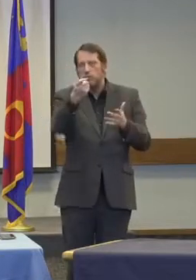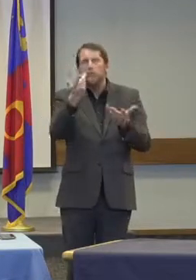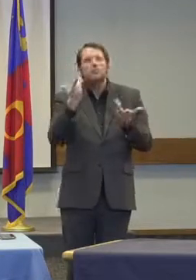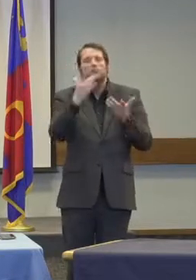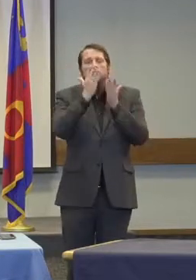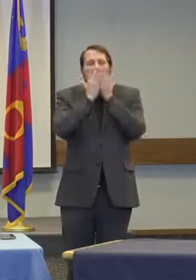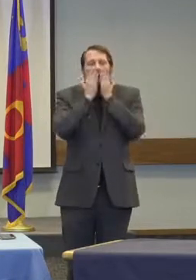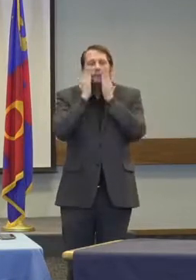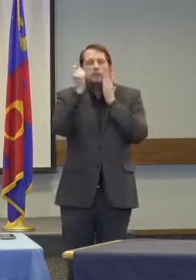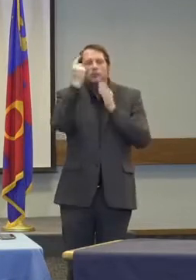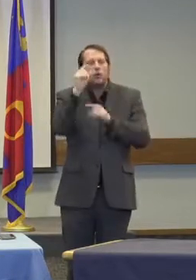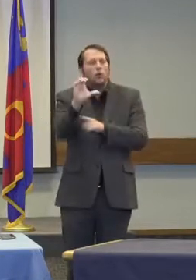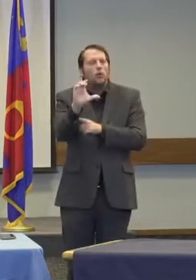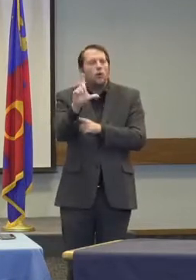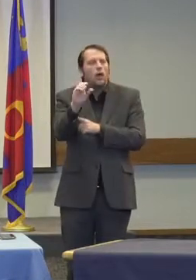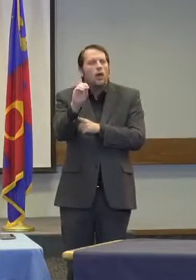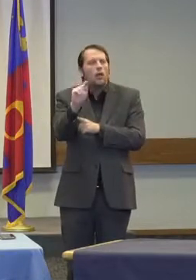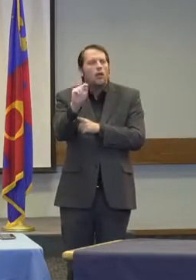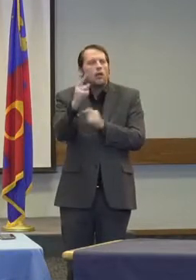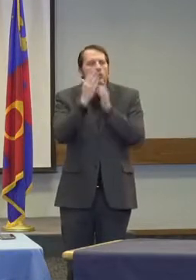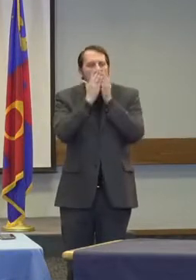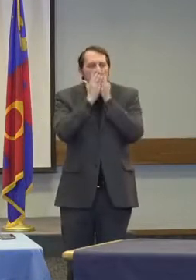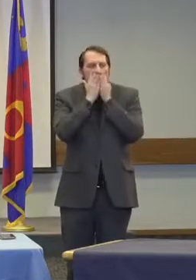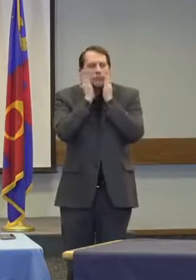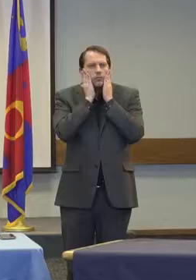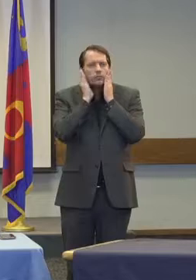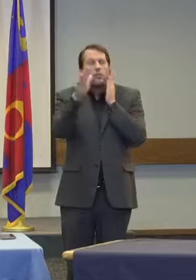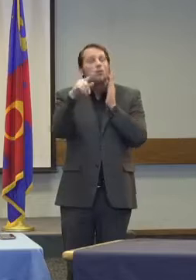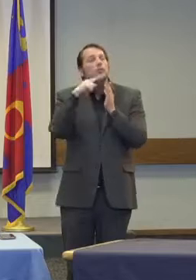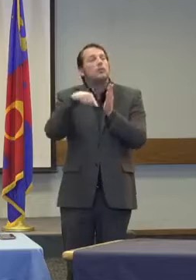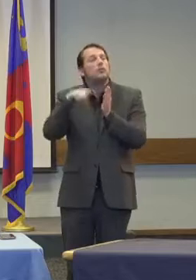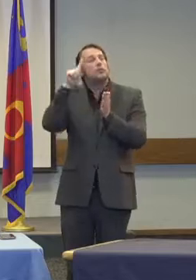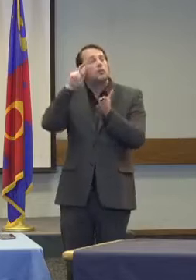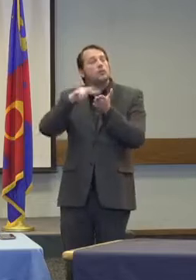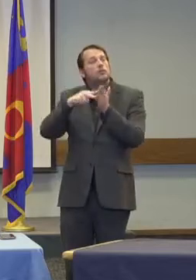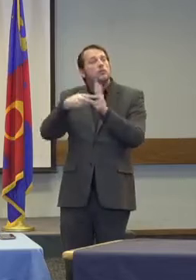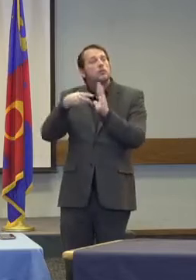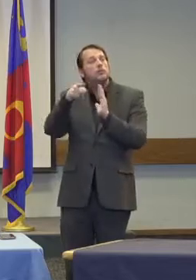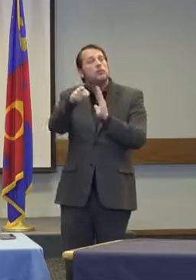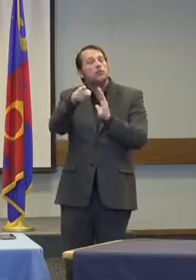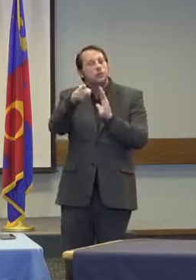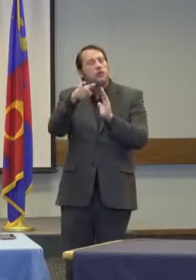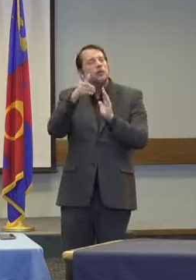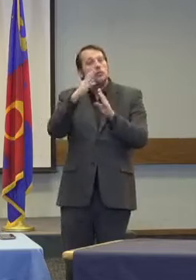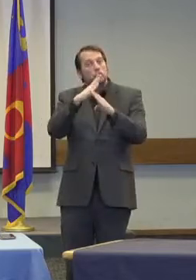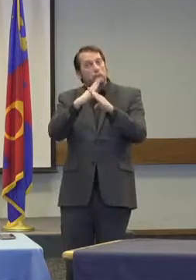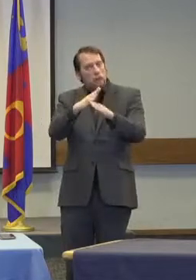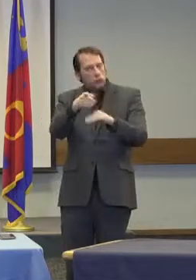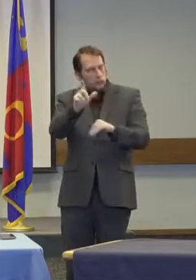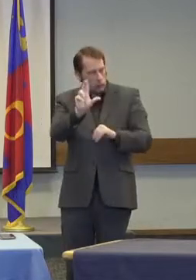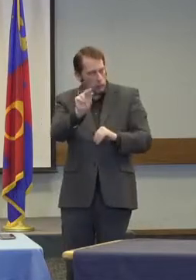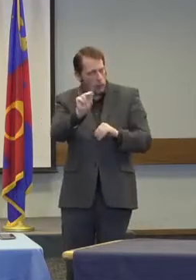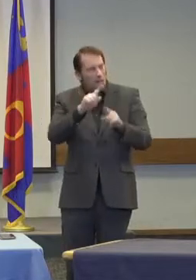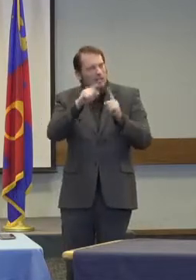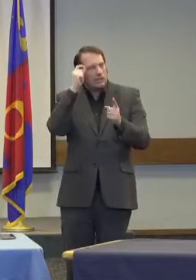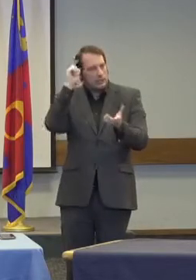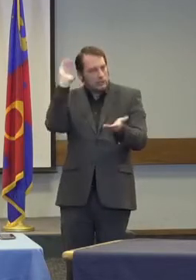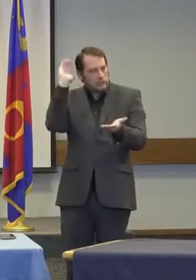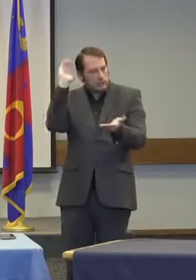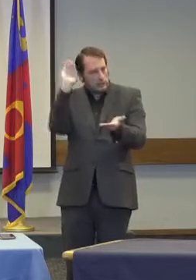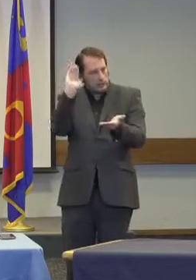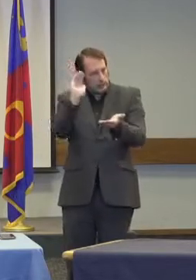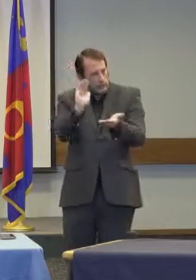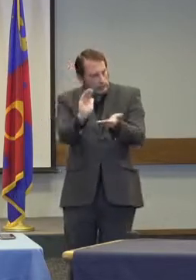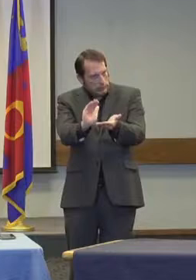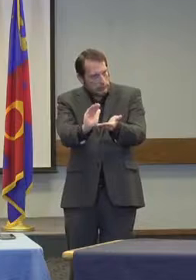protect you. They are meant to minimize the spray of the virus that potentially comes out of an infected person's mouth. And since we don't